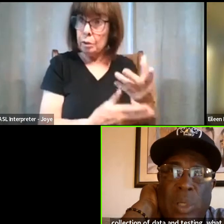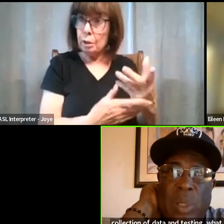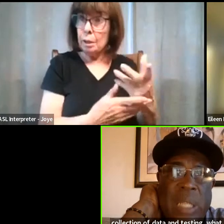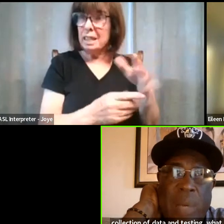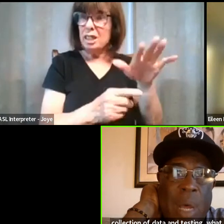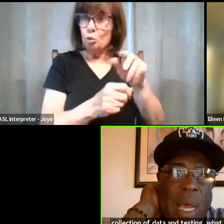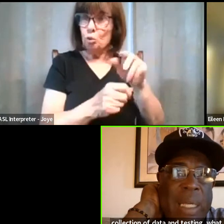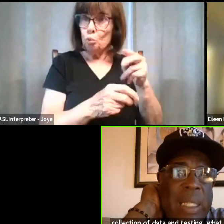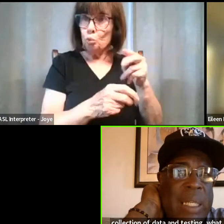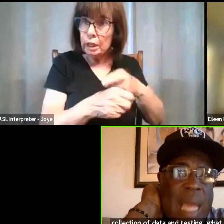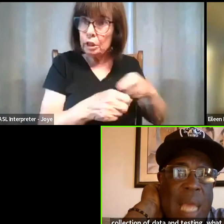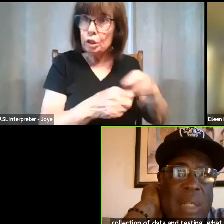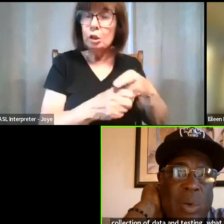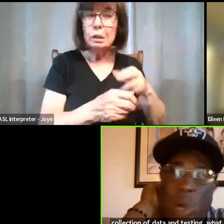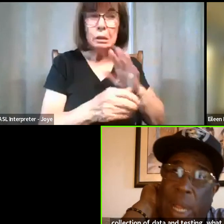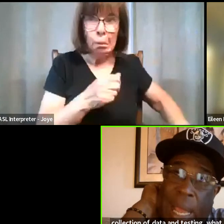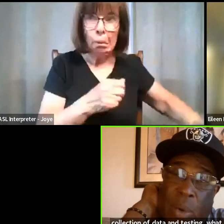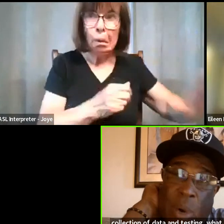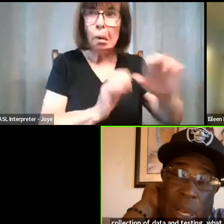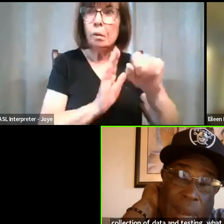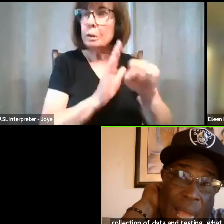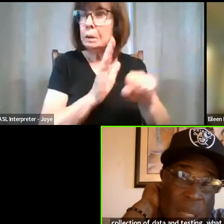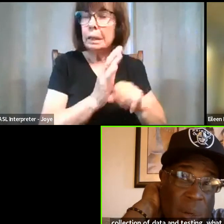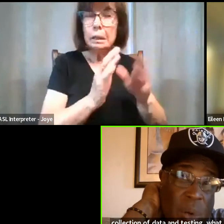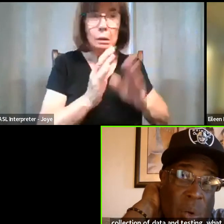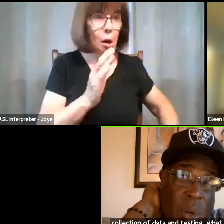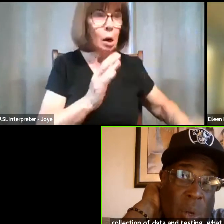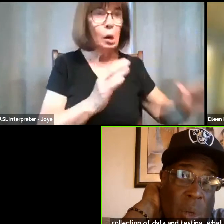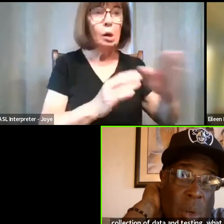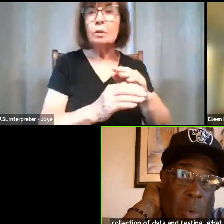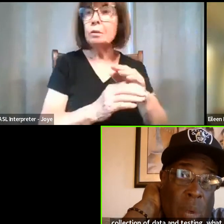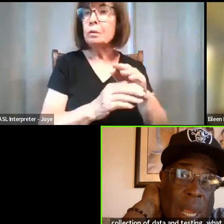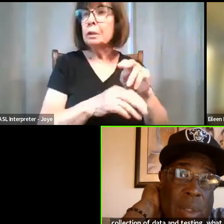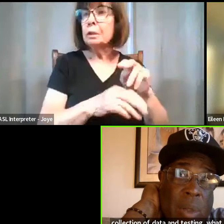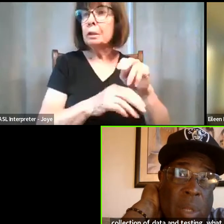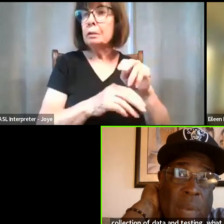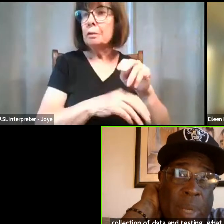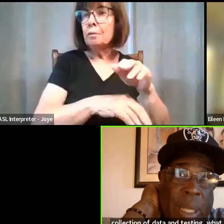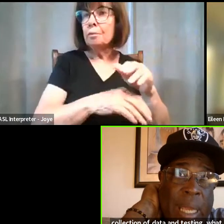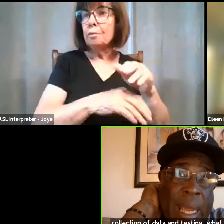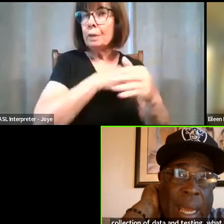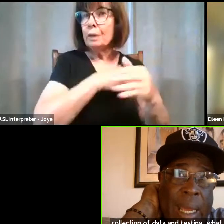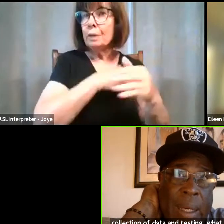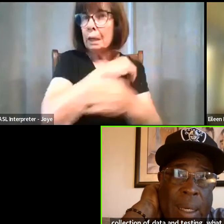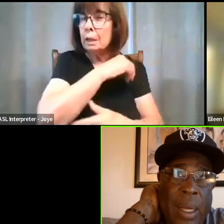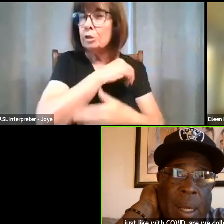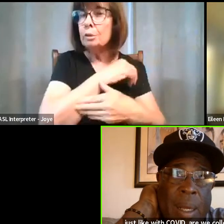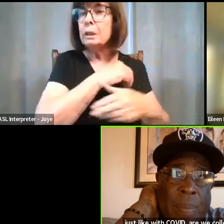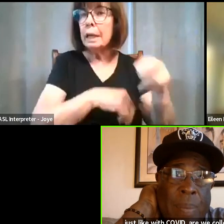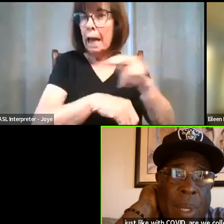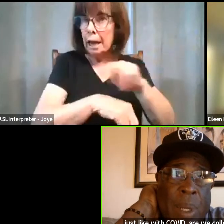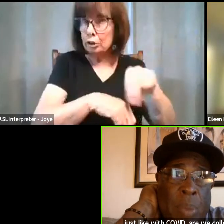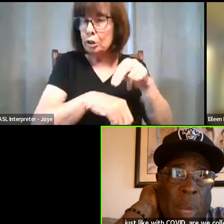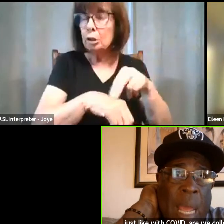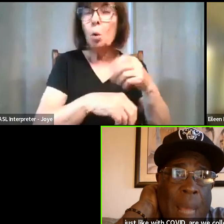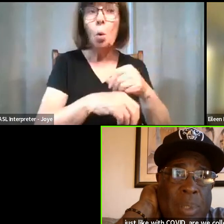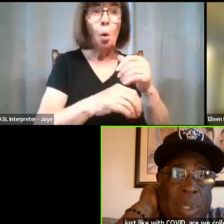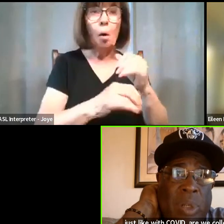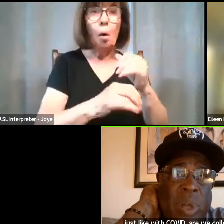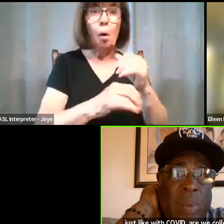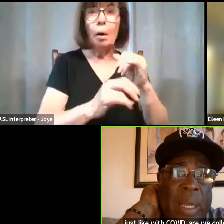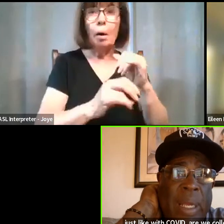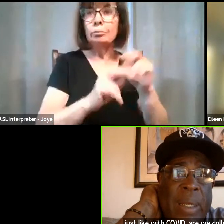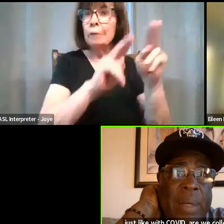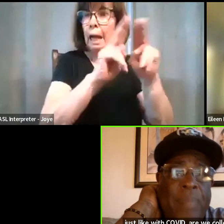regional? Is it statewide? Is it national or international? Right, so that we can